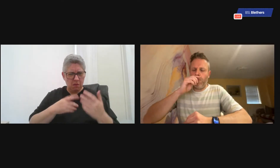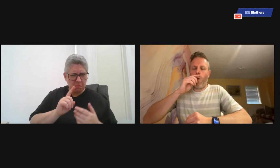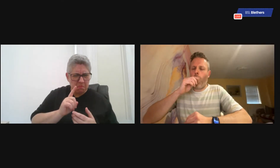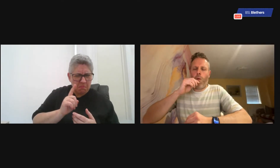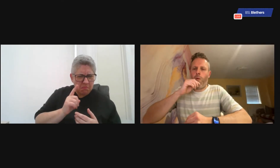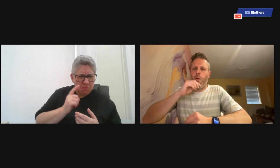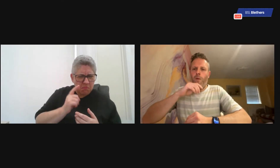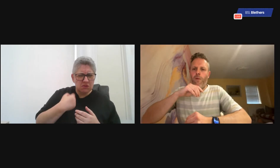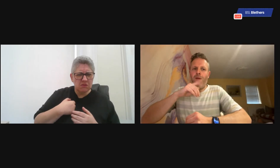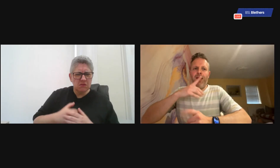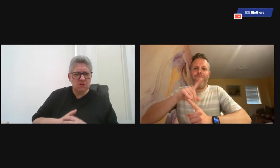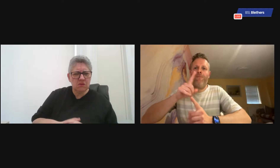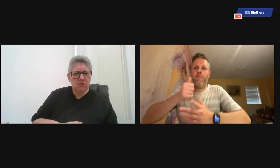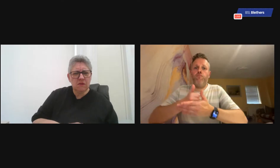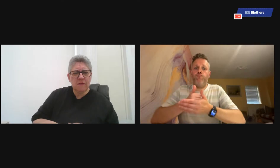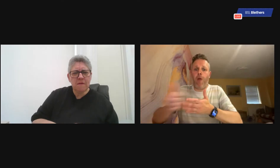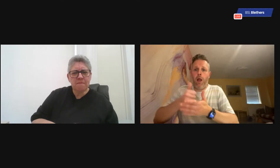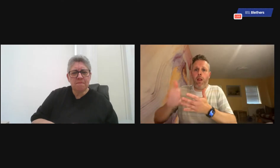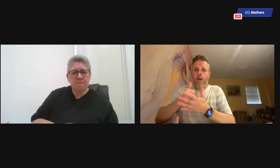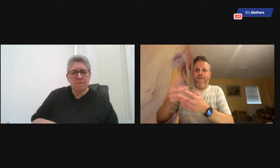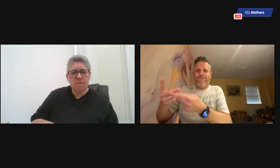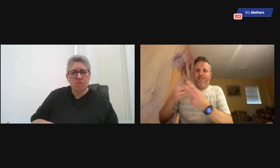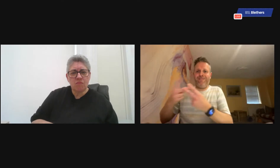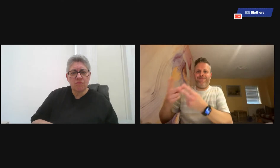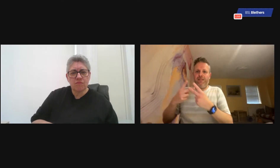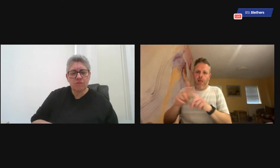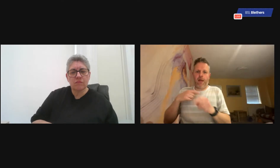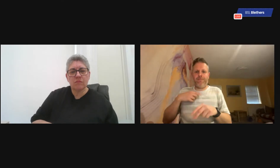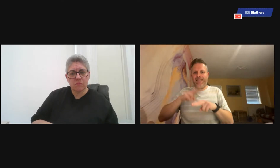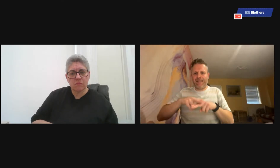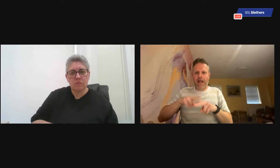home. Do they need to be screened as well?